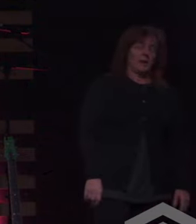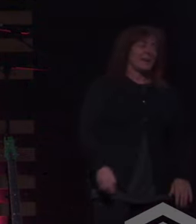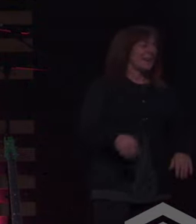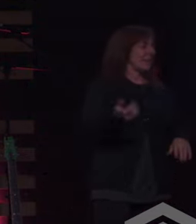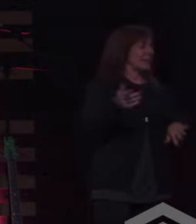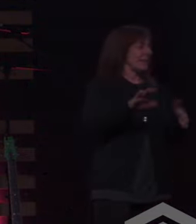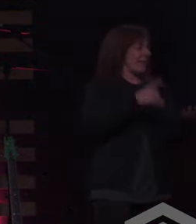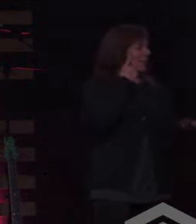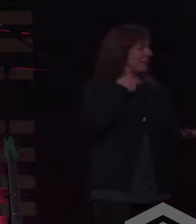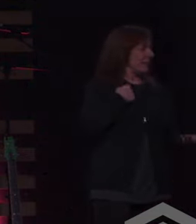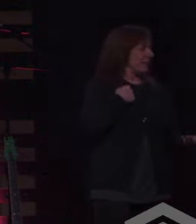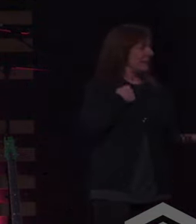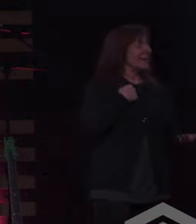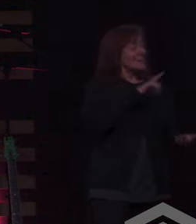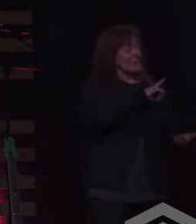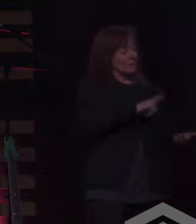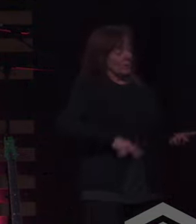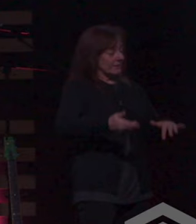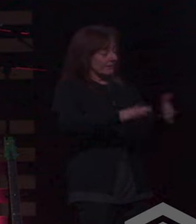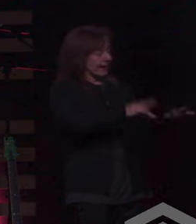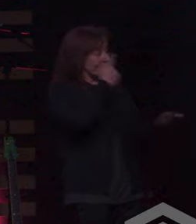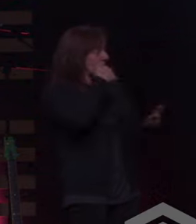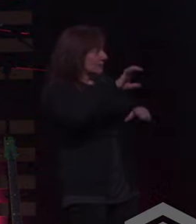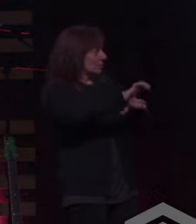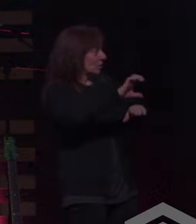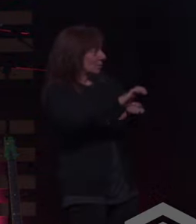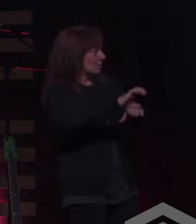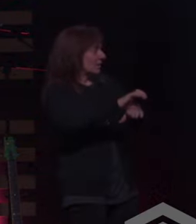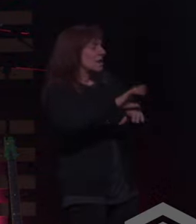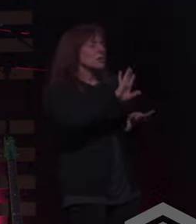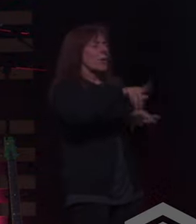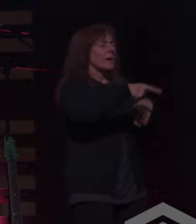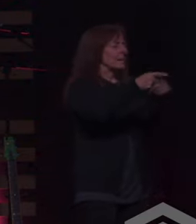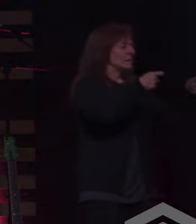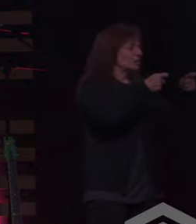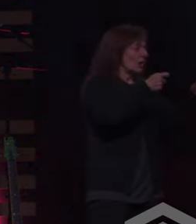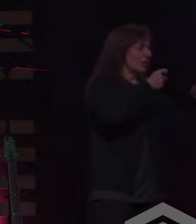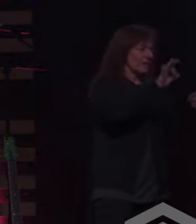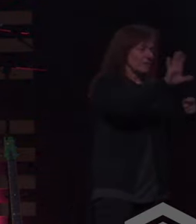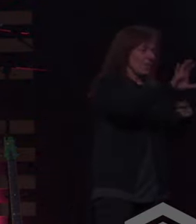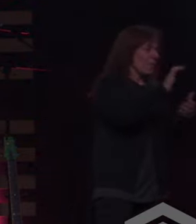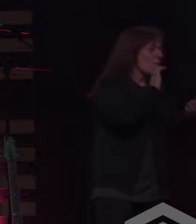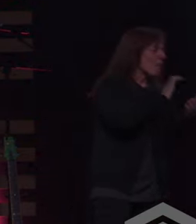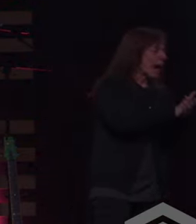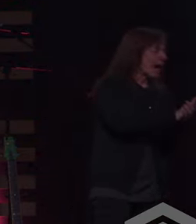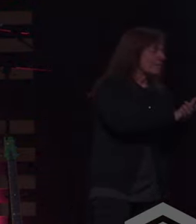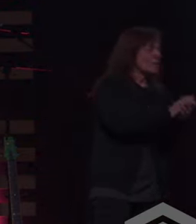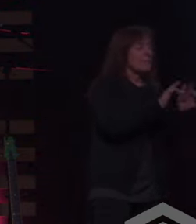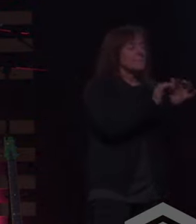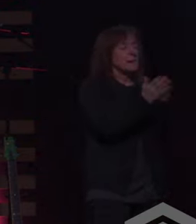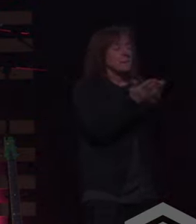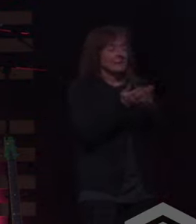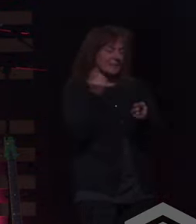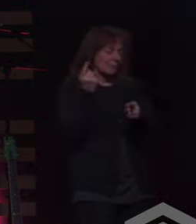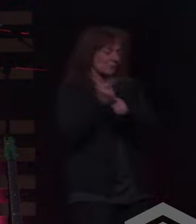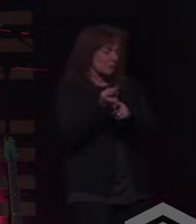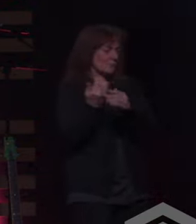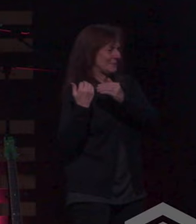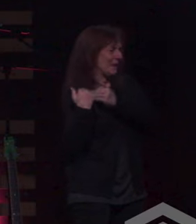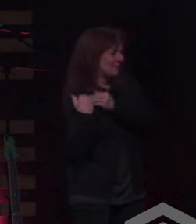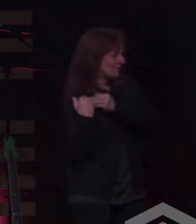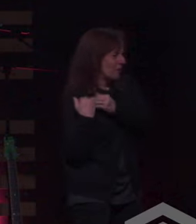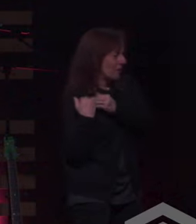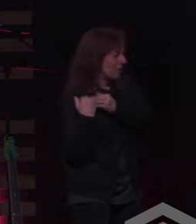lords some kind that you're in charge over your wife, you are so biblically inaccurate, it's not even funny. She